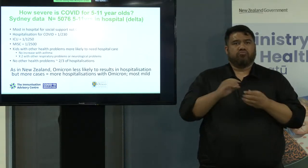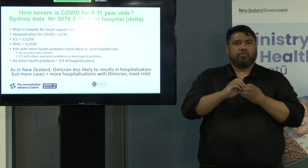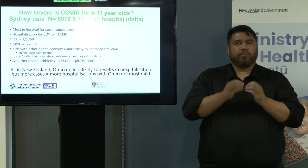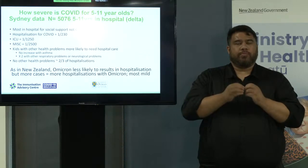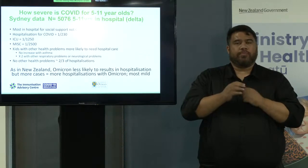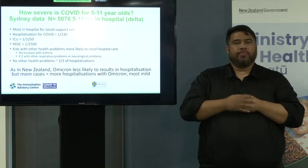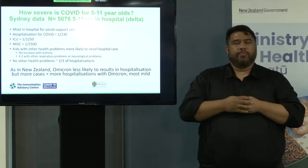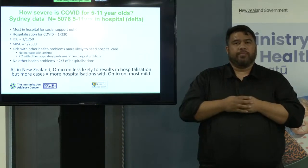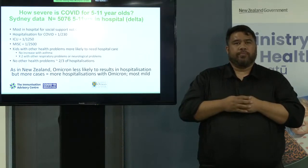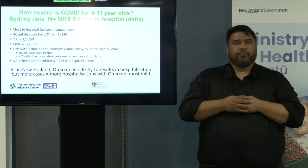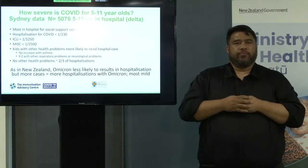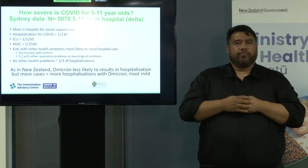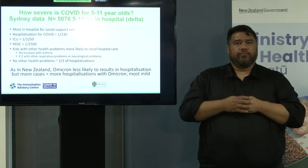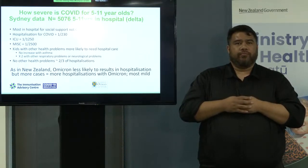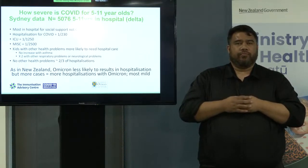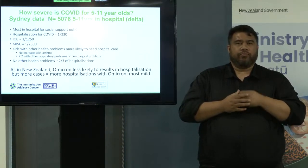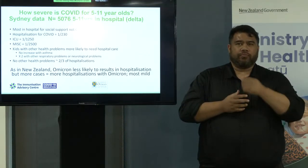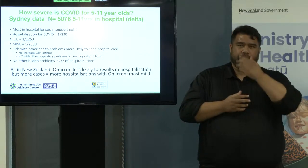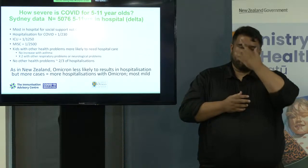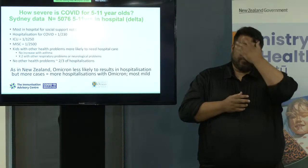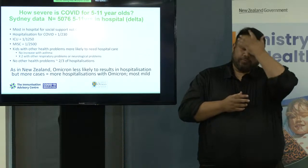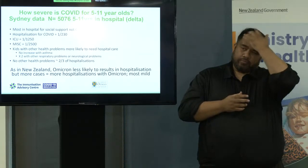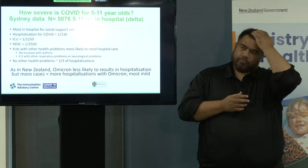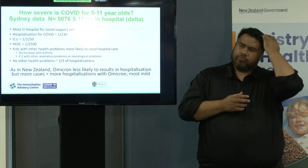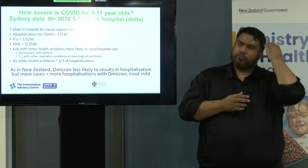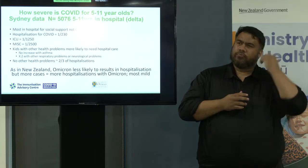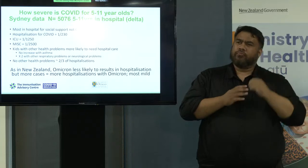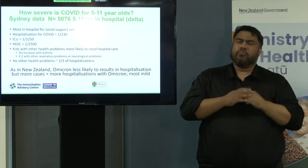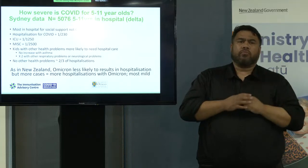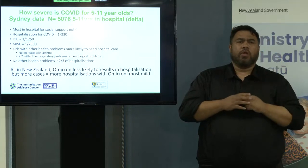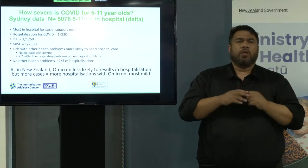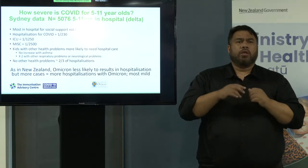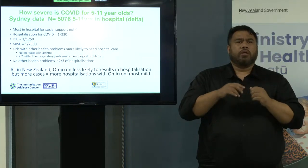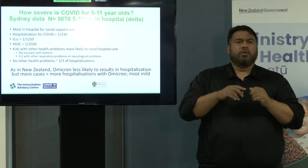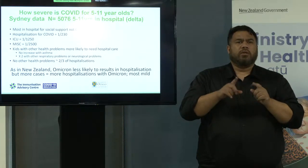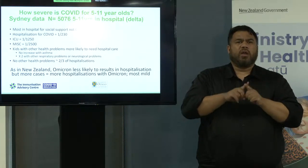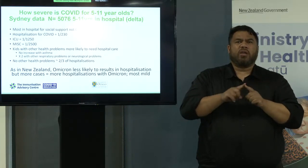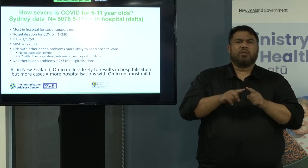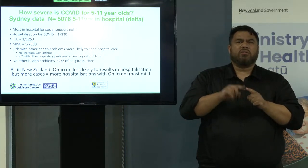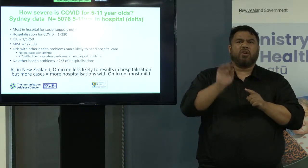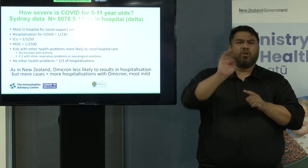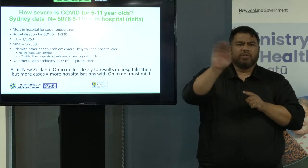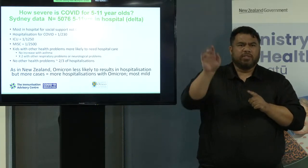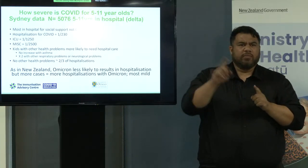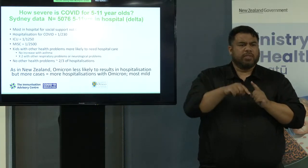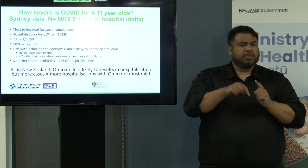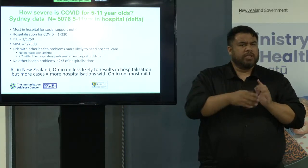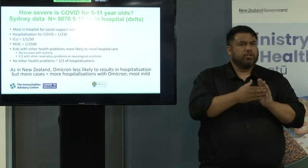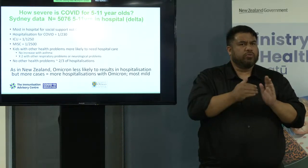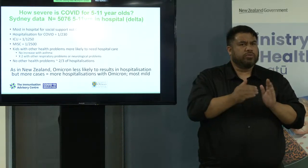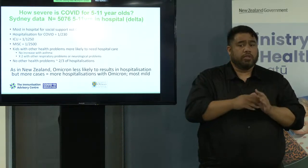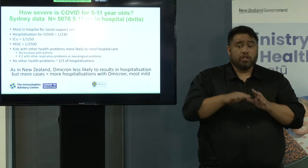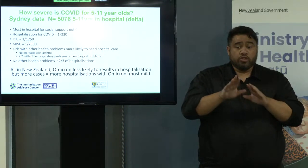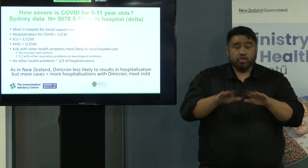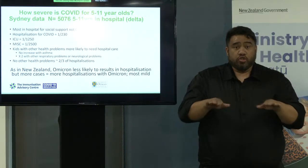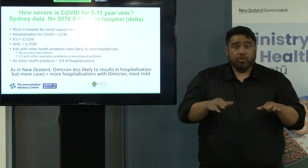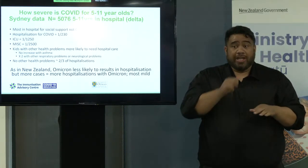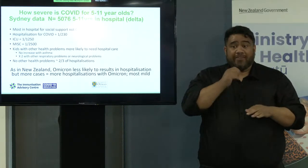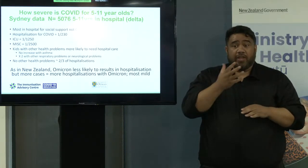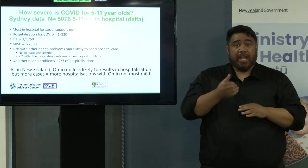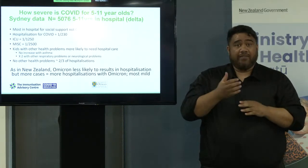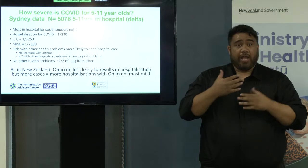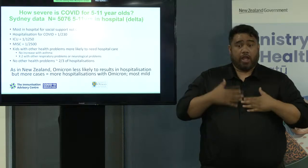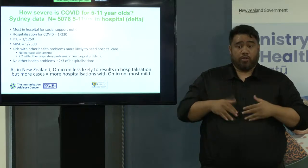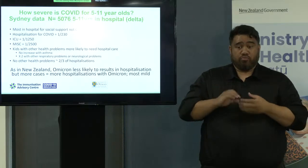As elsewhere, and as I think my colleagues in New Zealand have been finding, that children with other health problems are more likely to